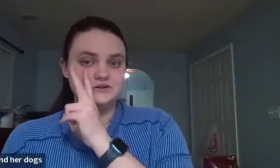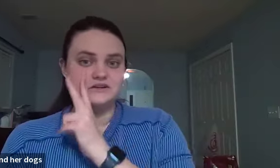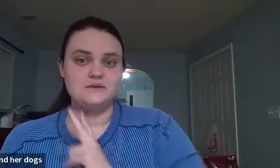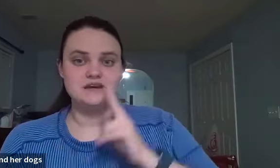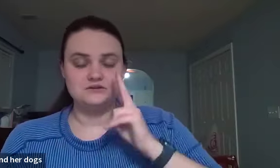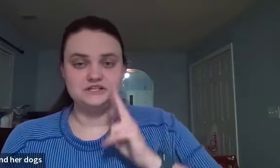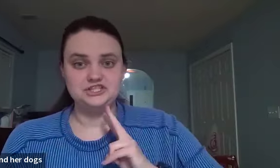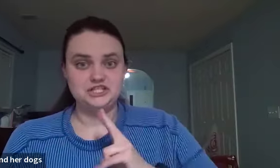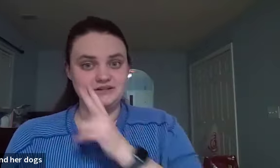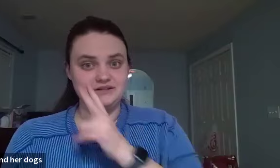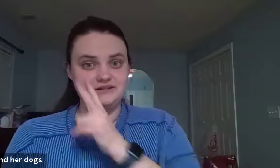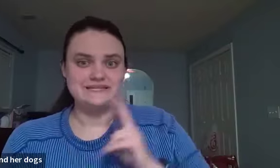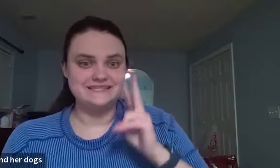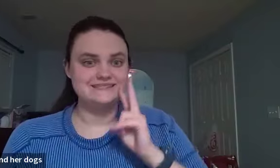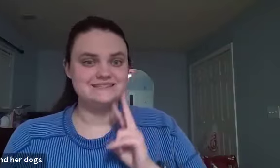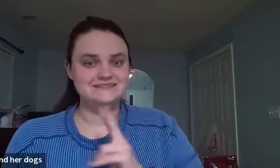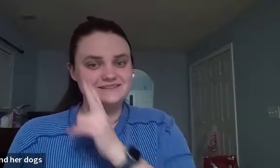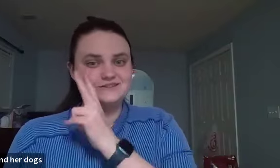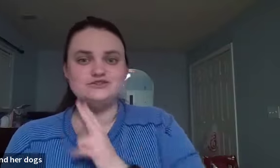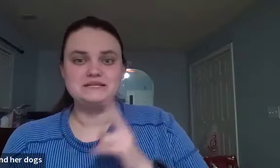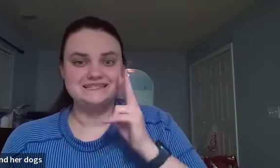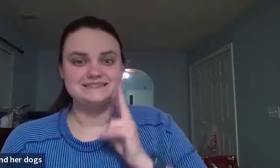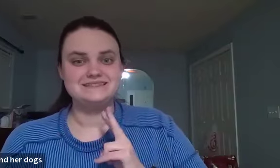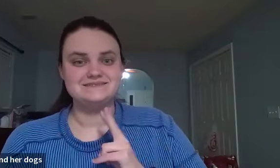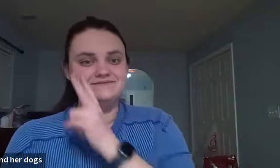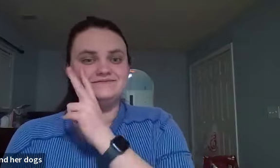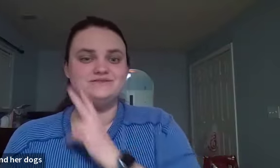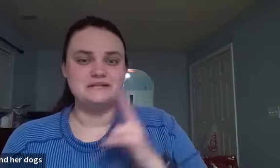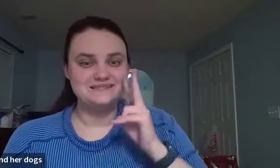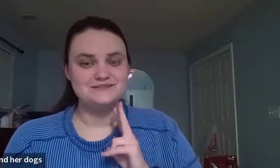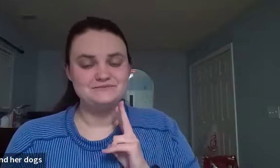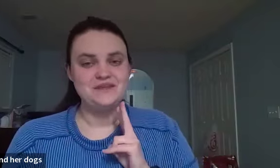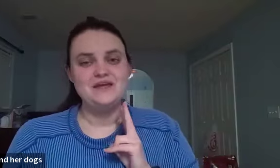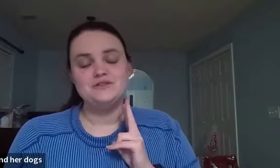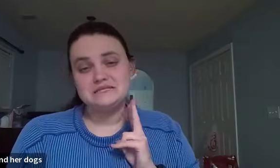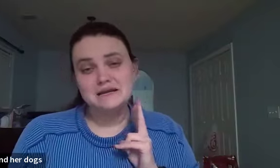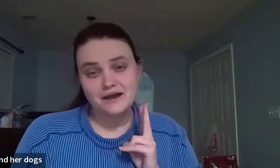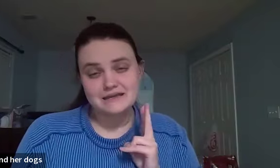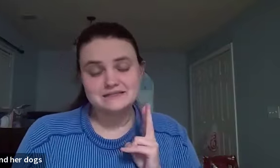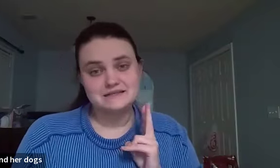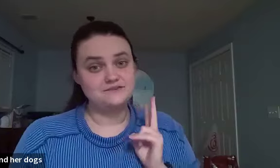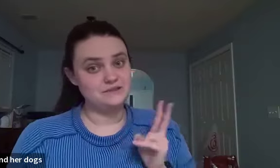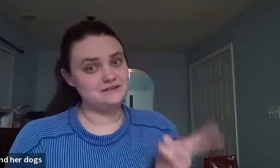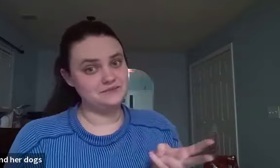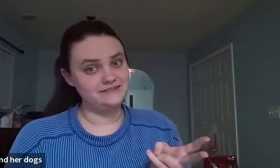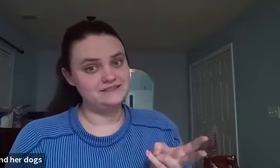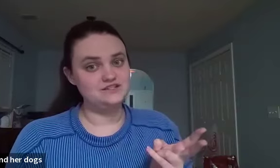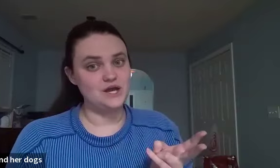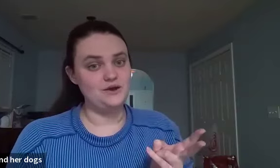You're gonna come down on each cheek. Twins, twins, twins. The reason I'm biased is because I have twin siblings.